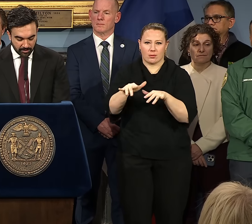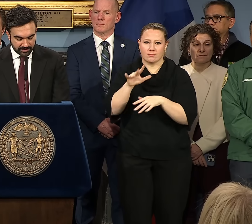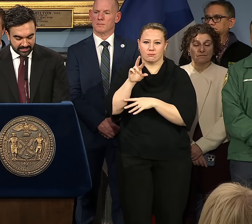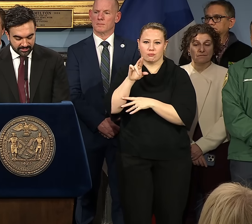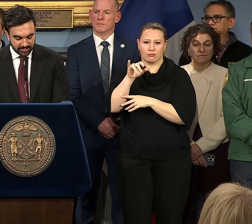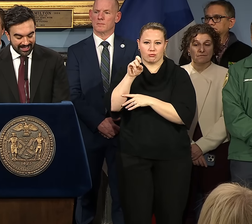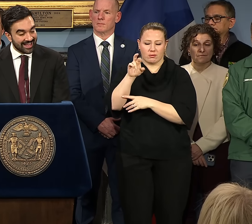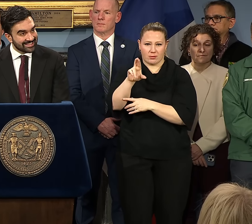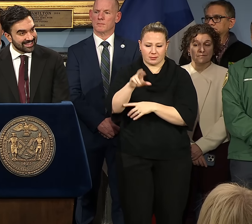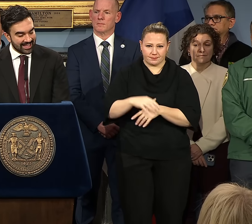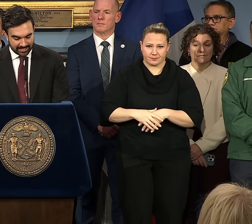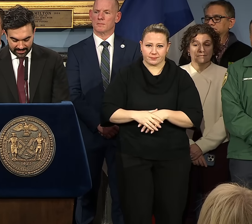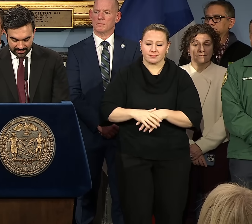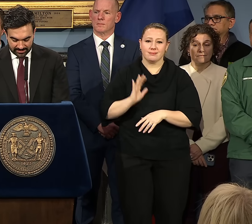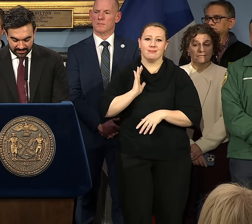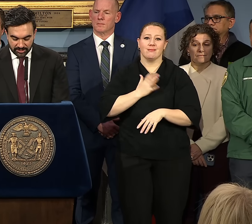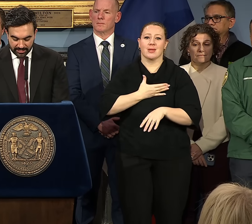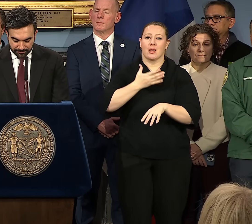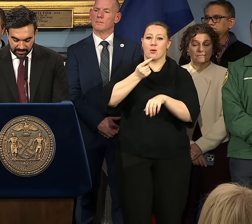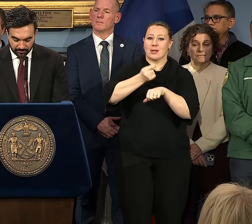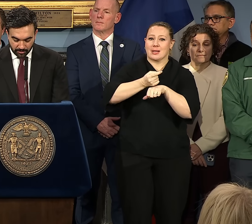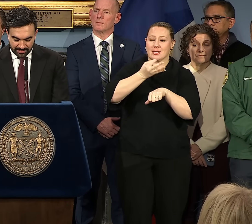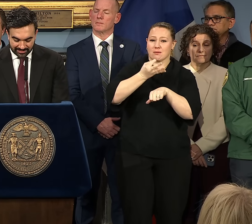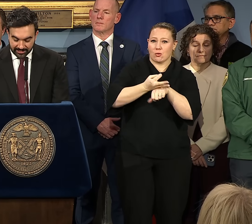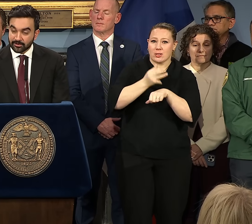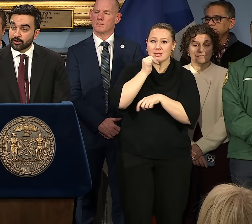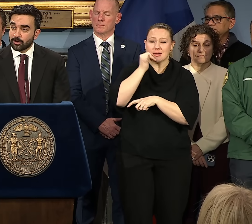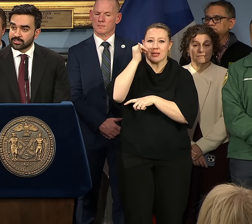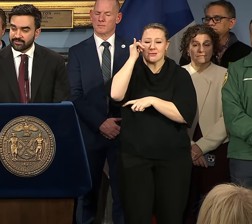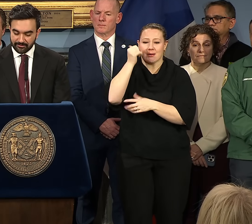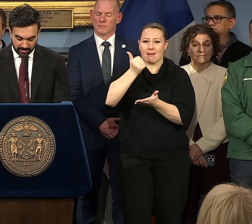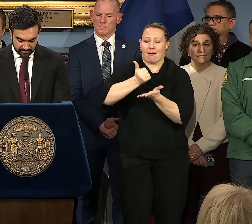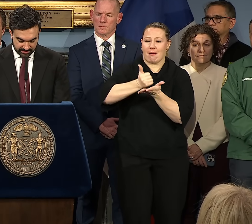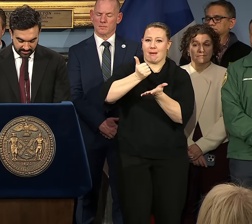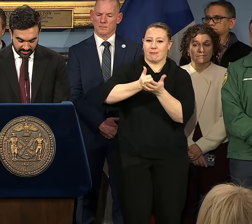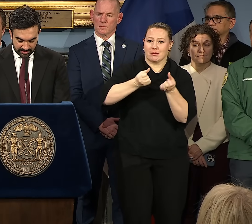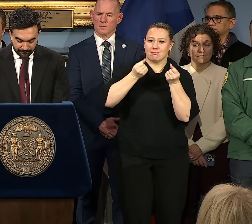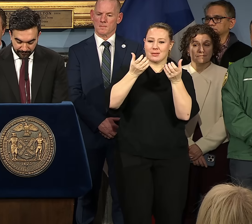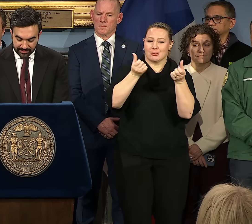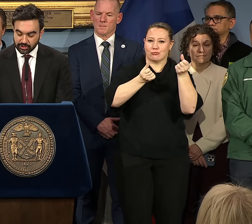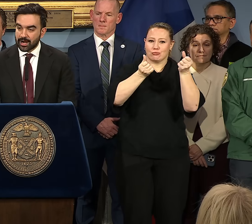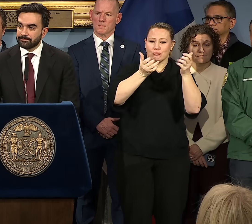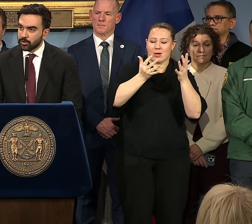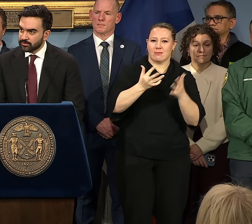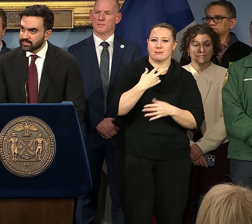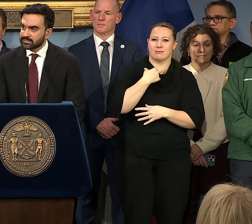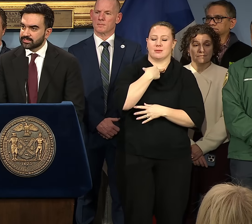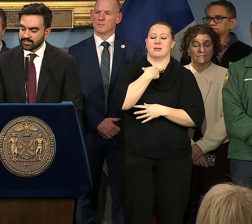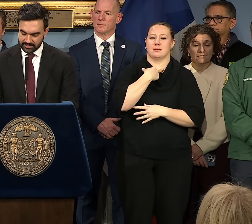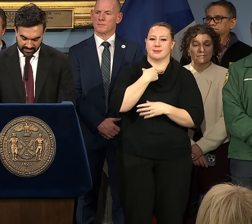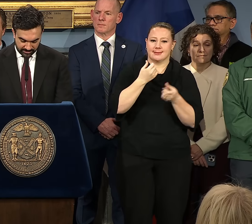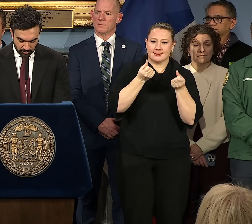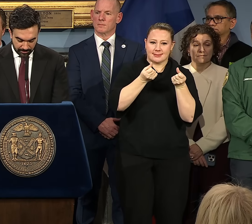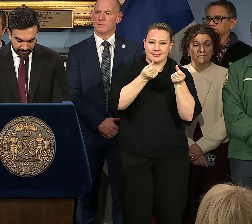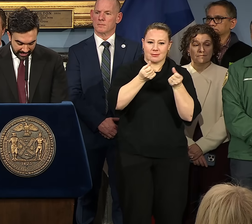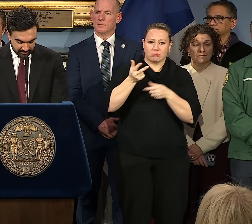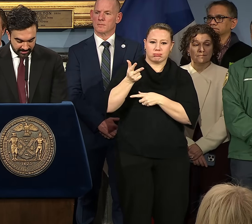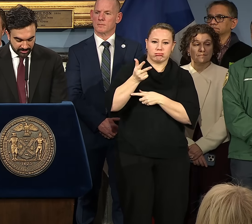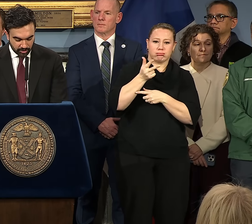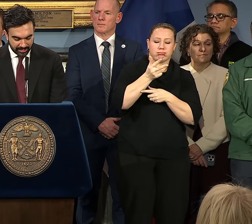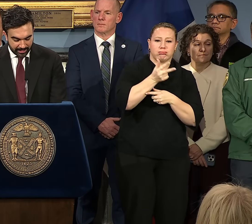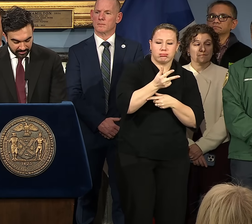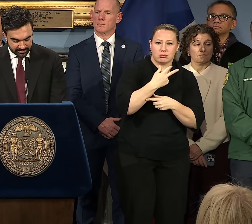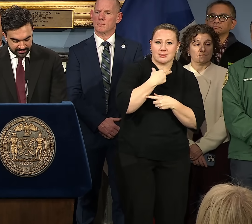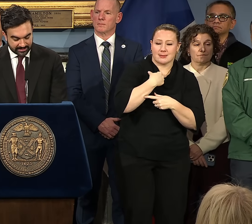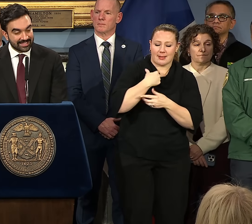53 motorists yesterday and today, didn't just help keep roads clear across the 5 boroughs. They freed trapped motorists, escorted plows,